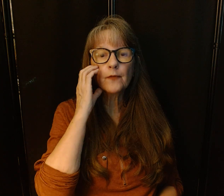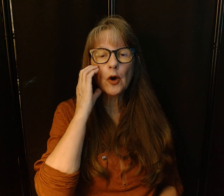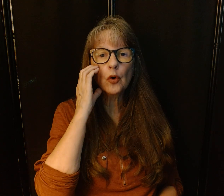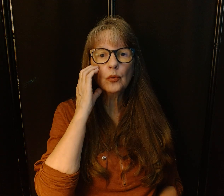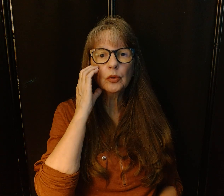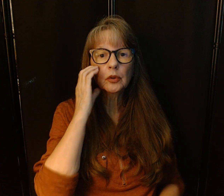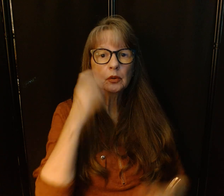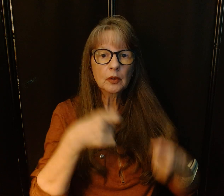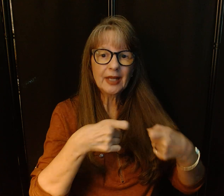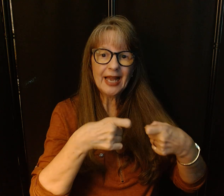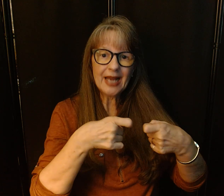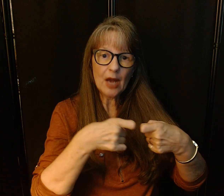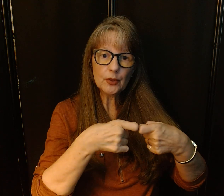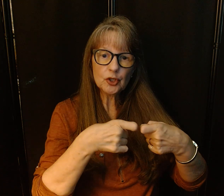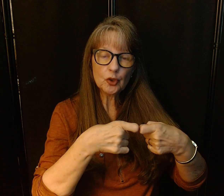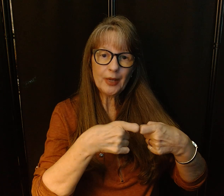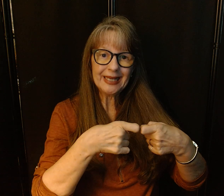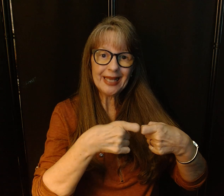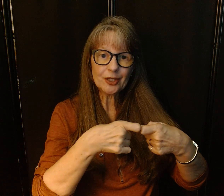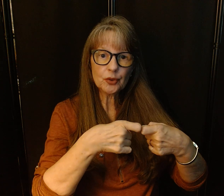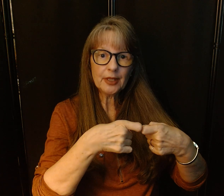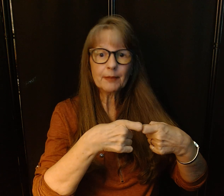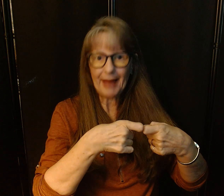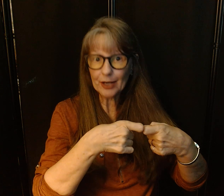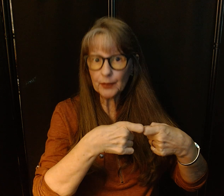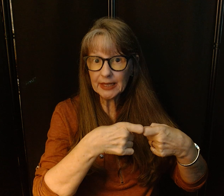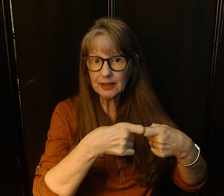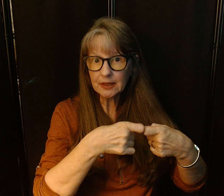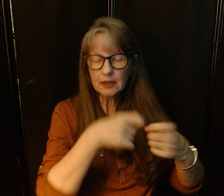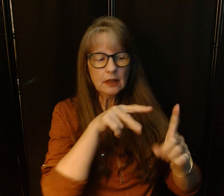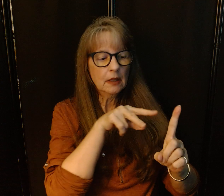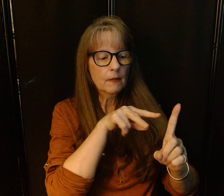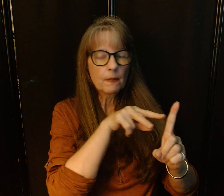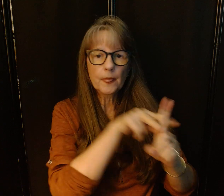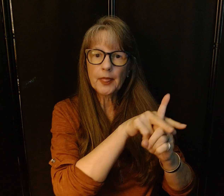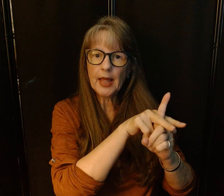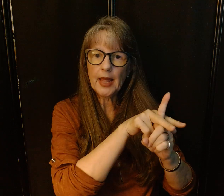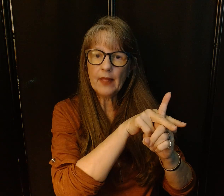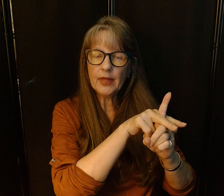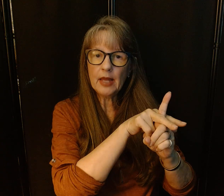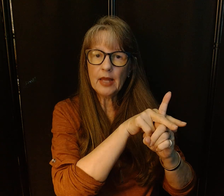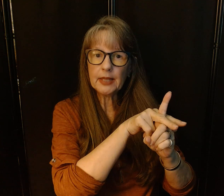phone, and I would do electric, battery, and then plug in.